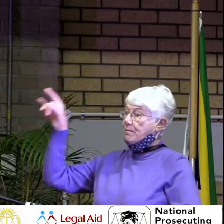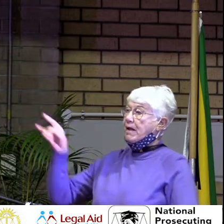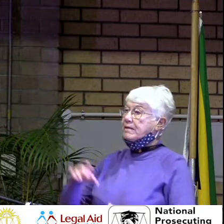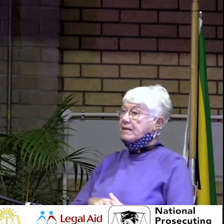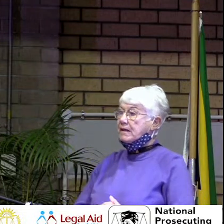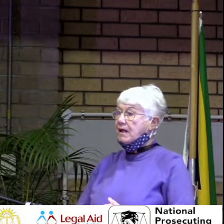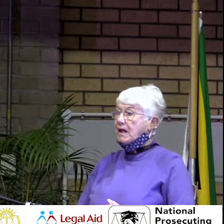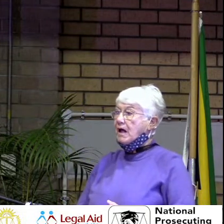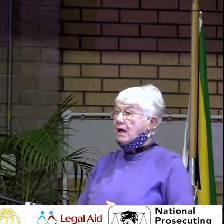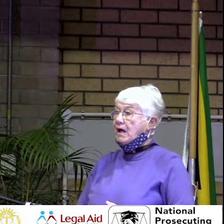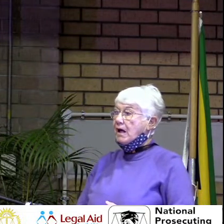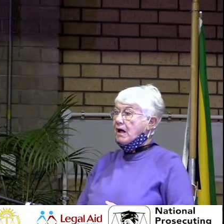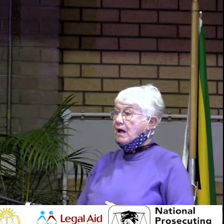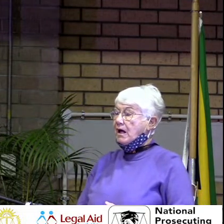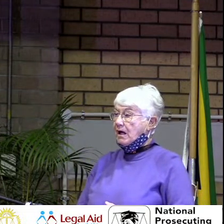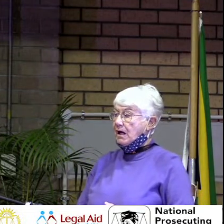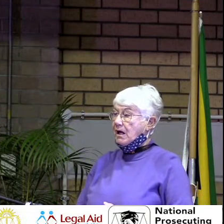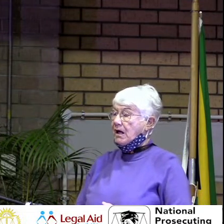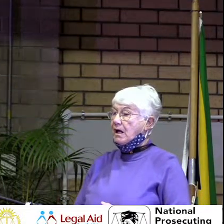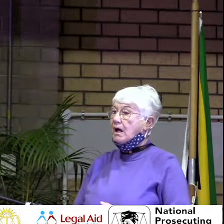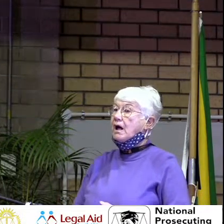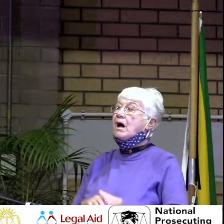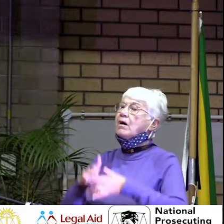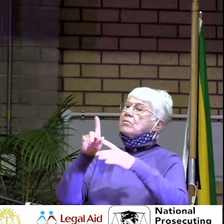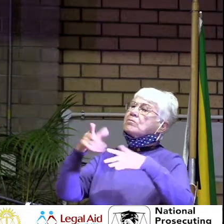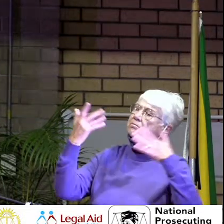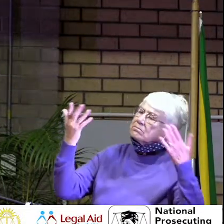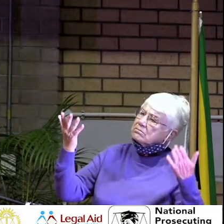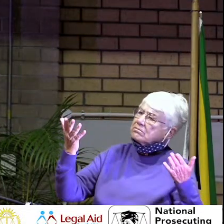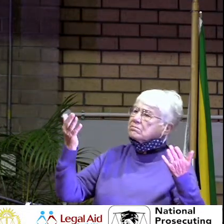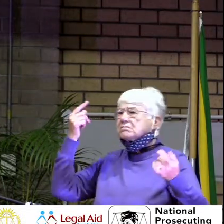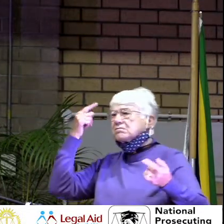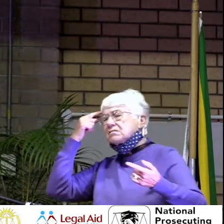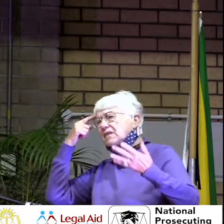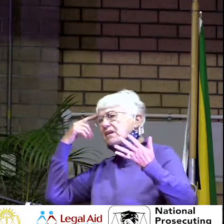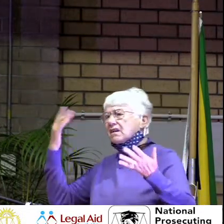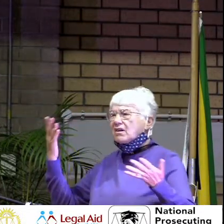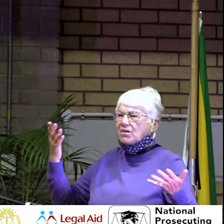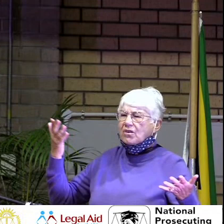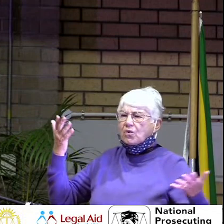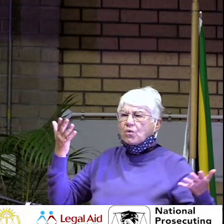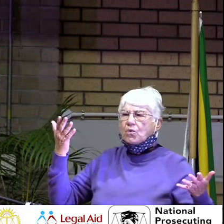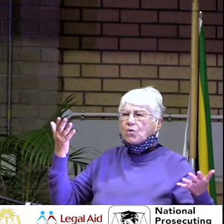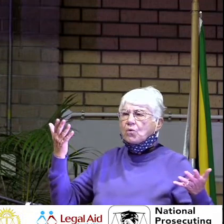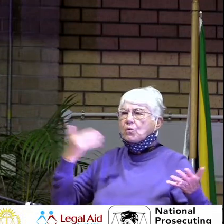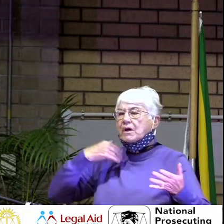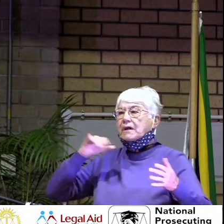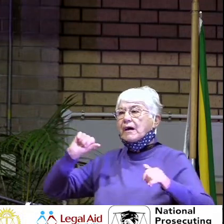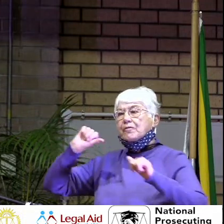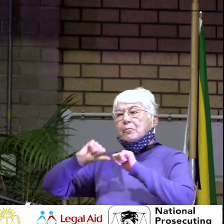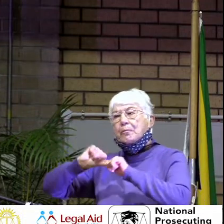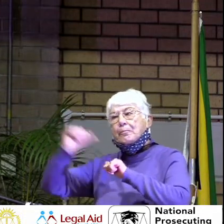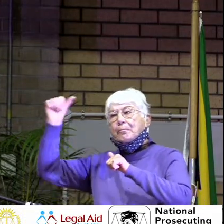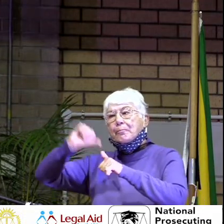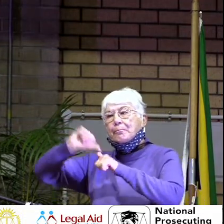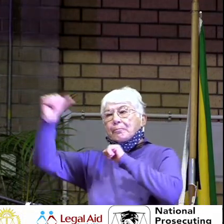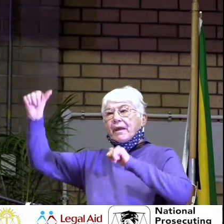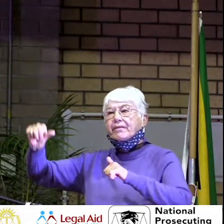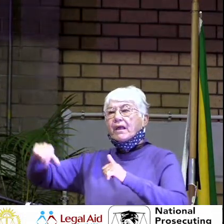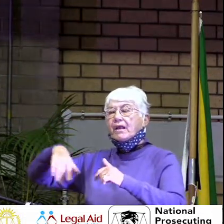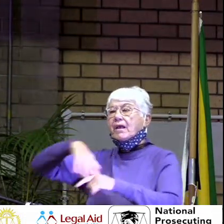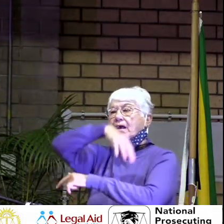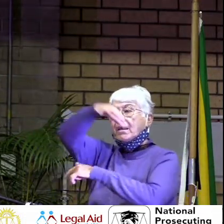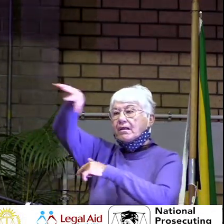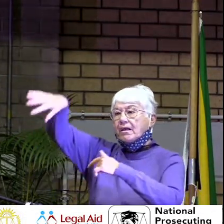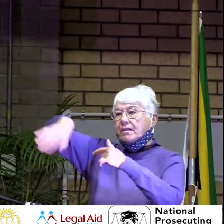and you will give us proposals on how all of society can improve in dealing with gender-based violence